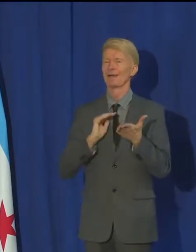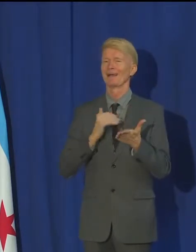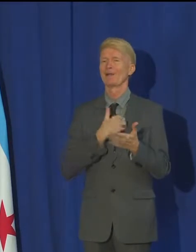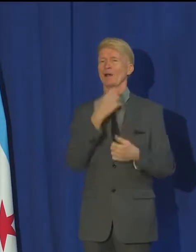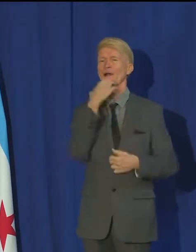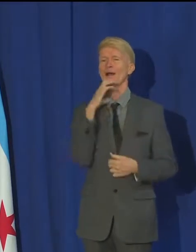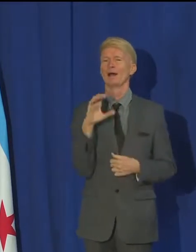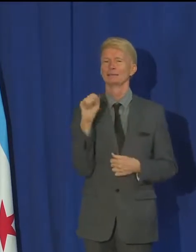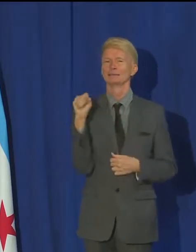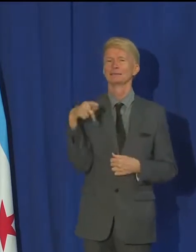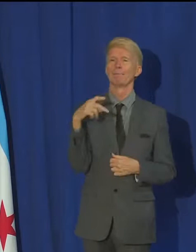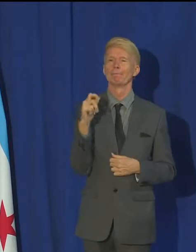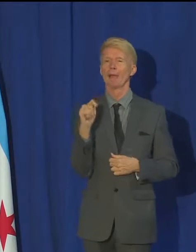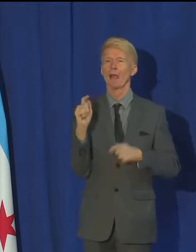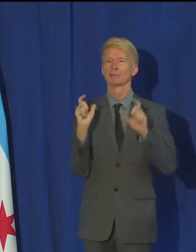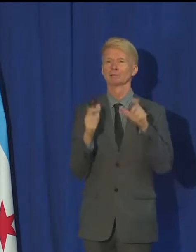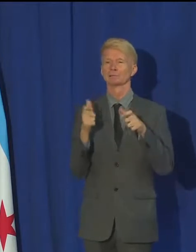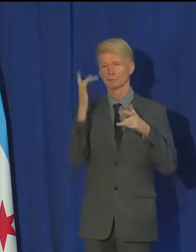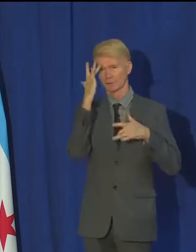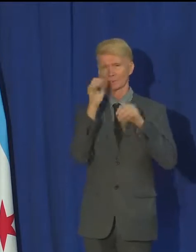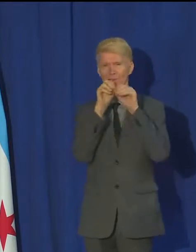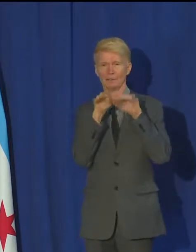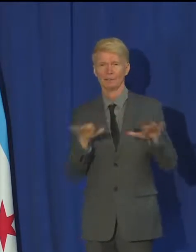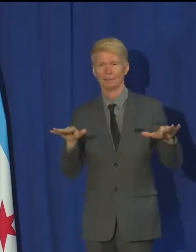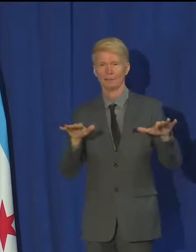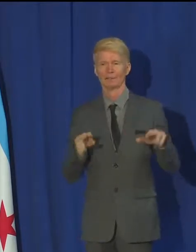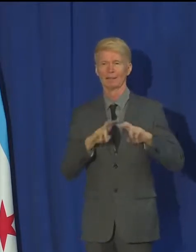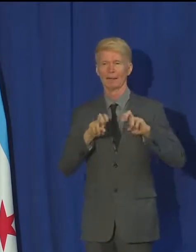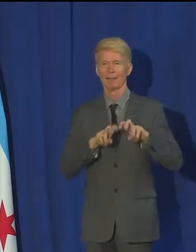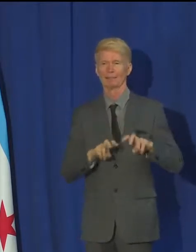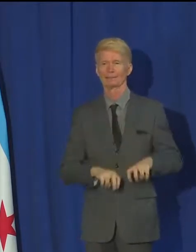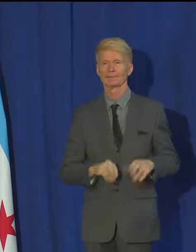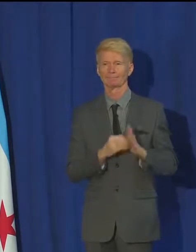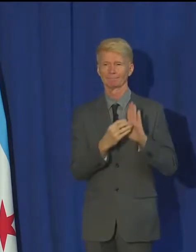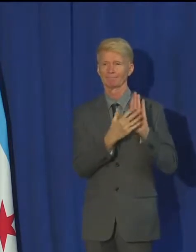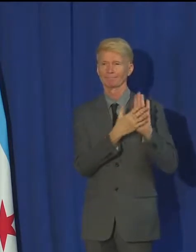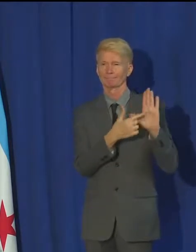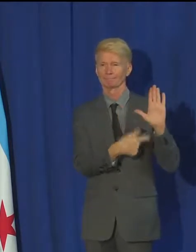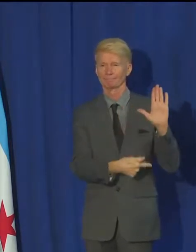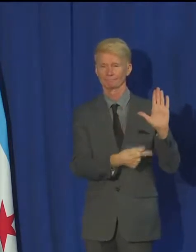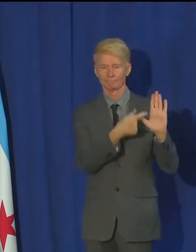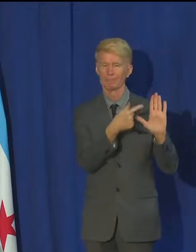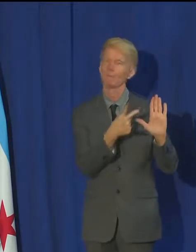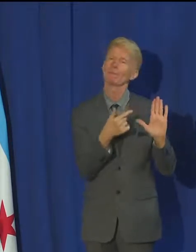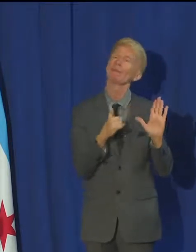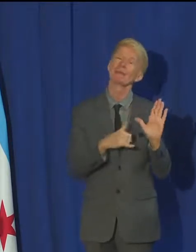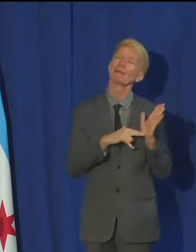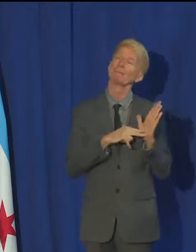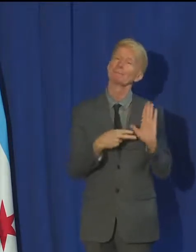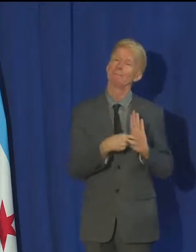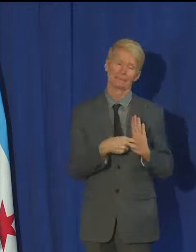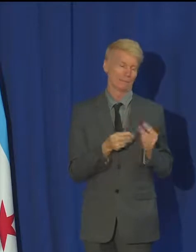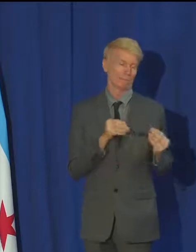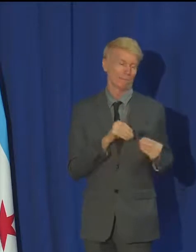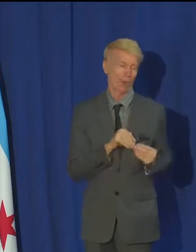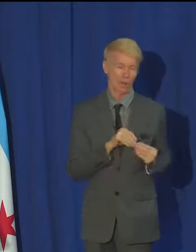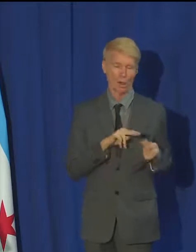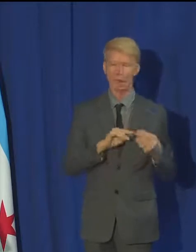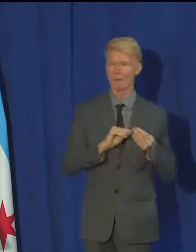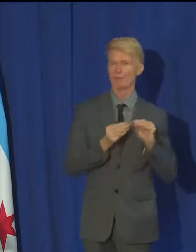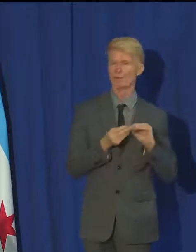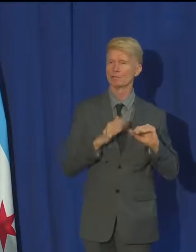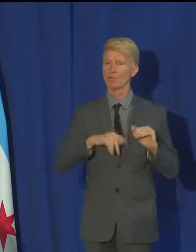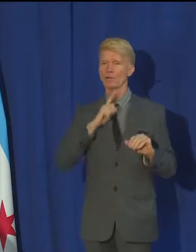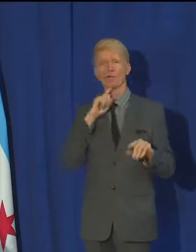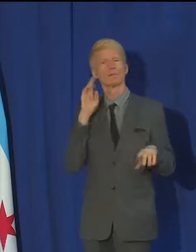on the website. So we have consistently seen hotspots, and a hotspot just means more cases than one